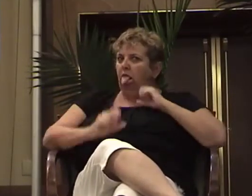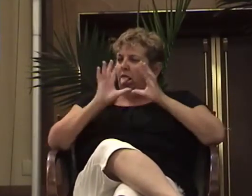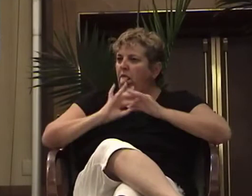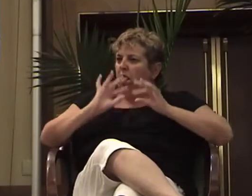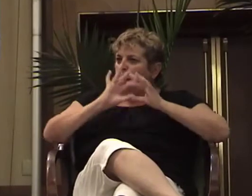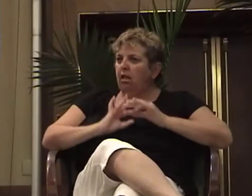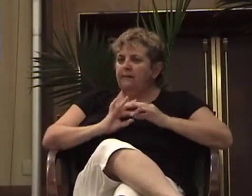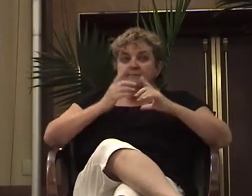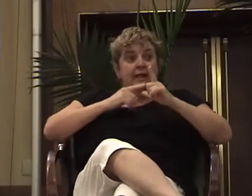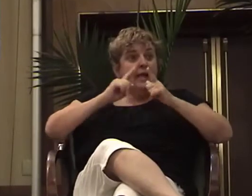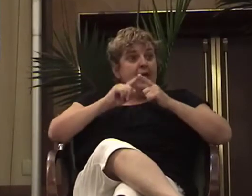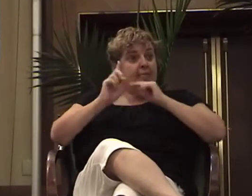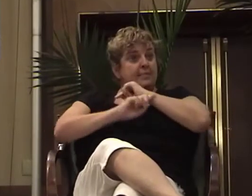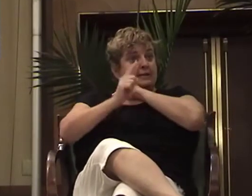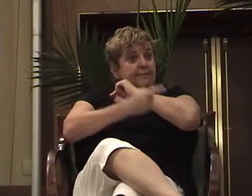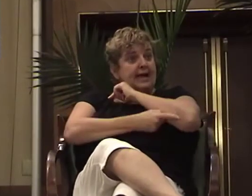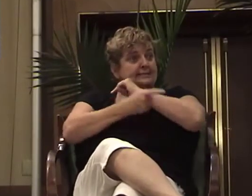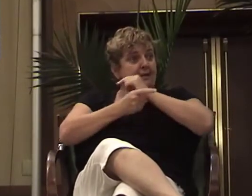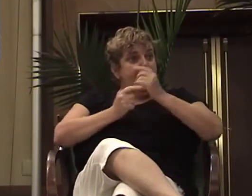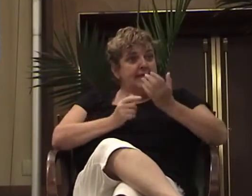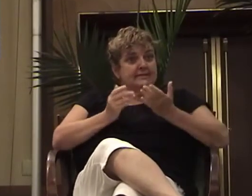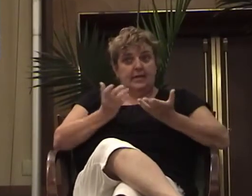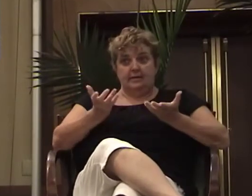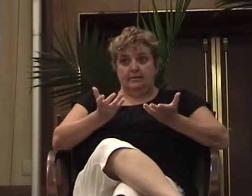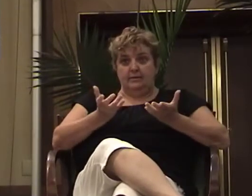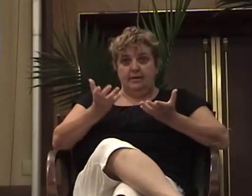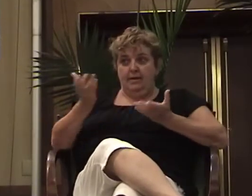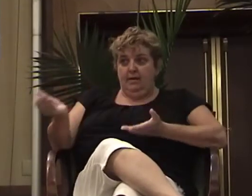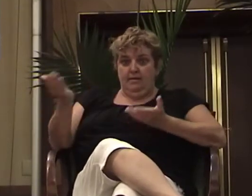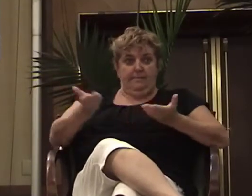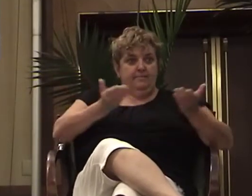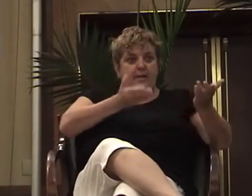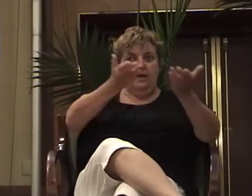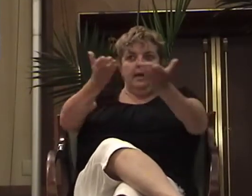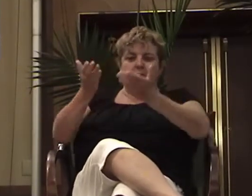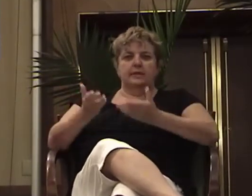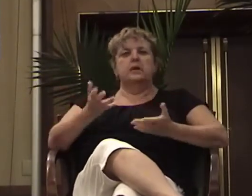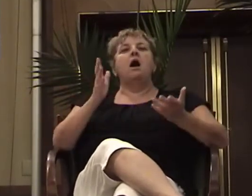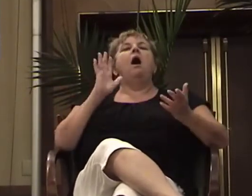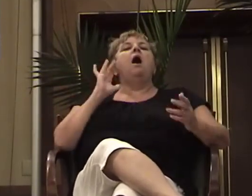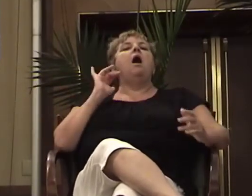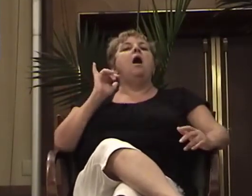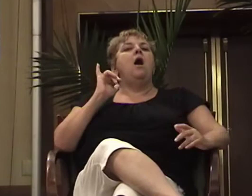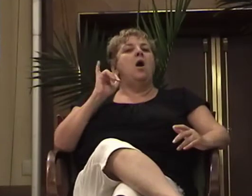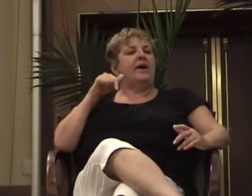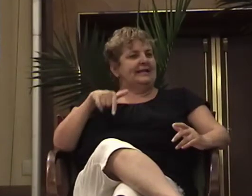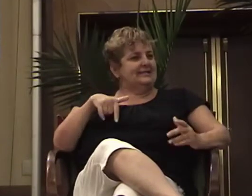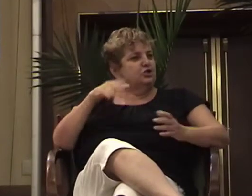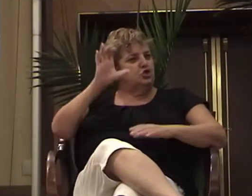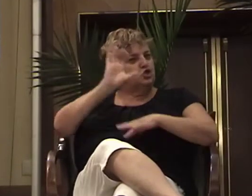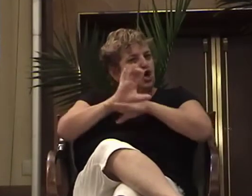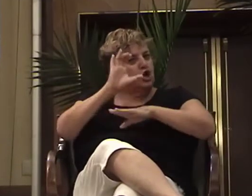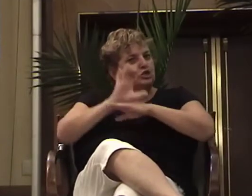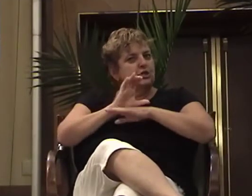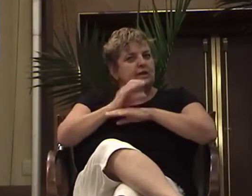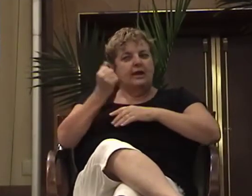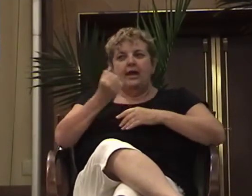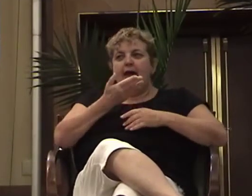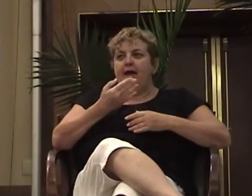a basket. I said, well, here we go. It's church. And everybody's happily throwing, to me,